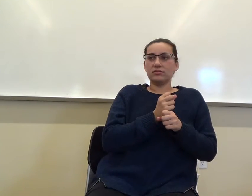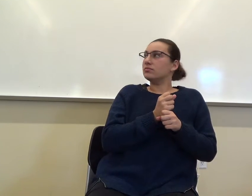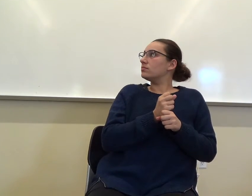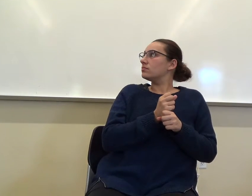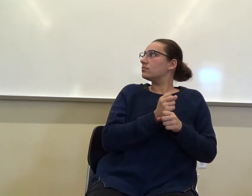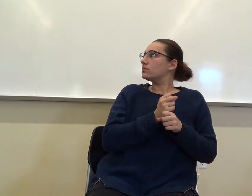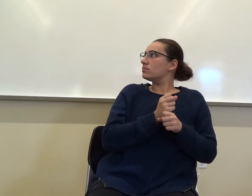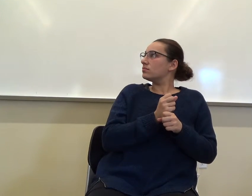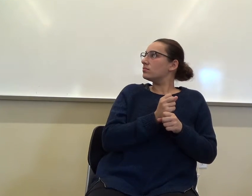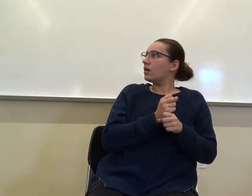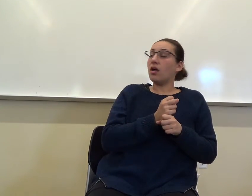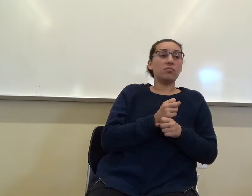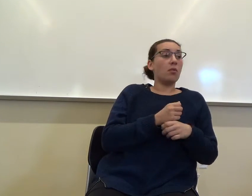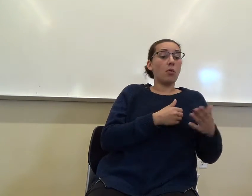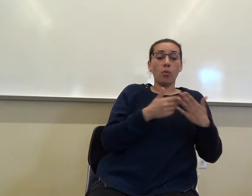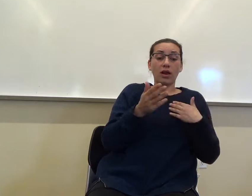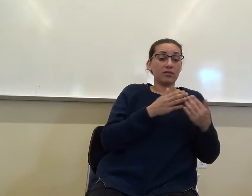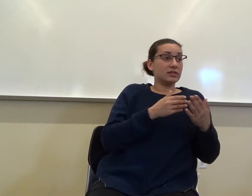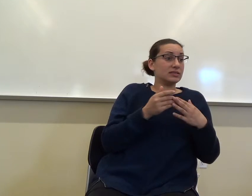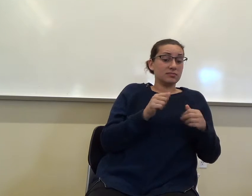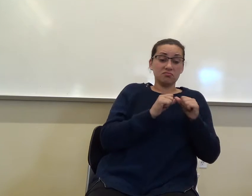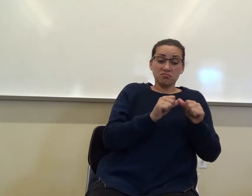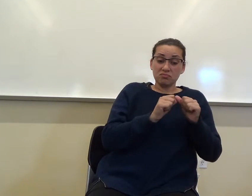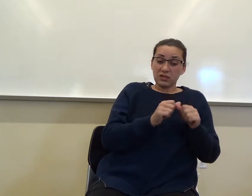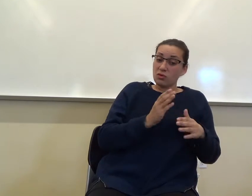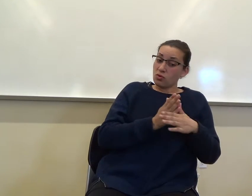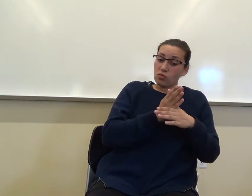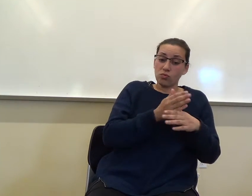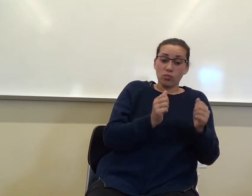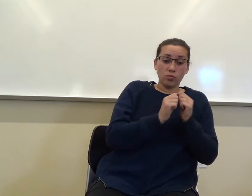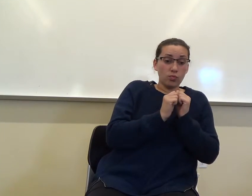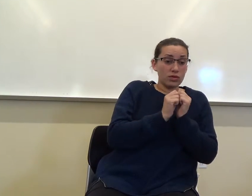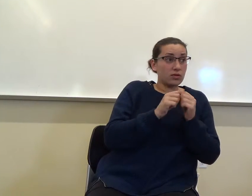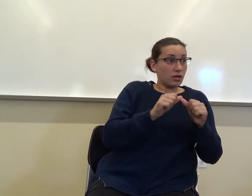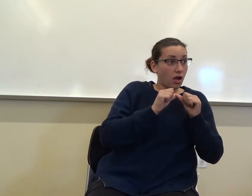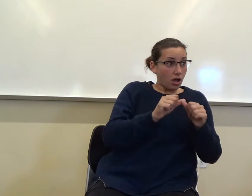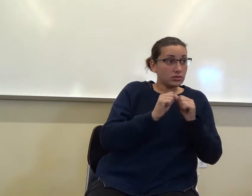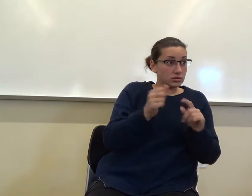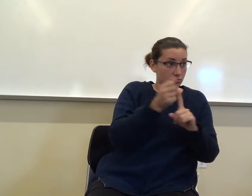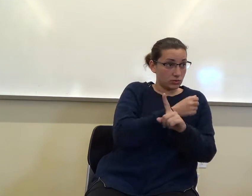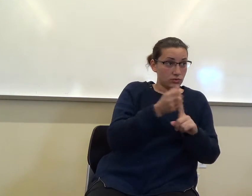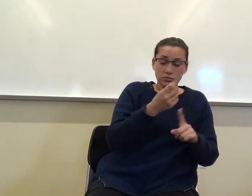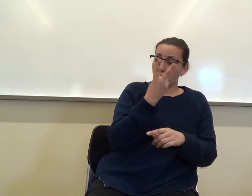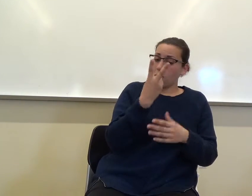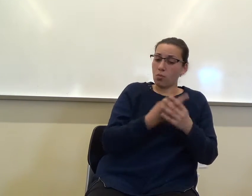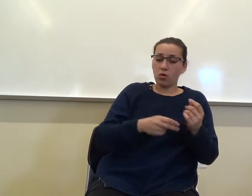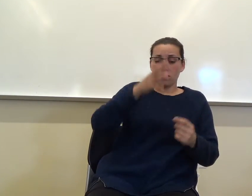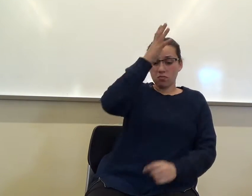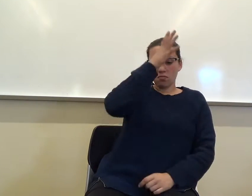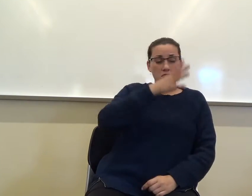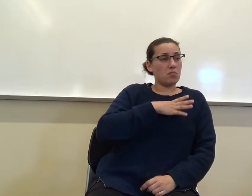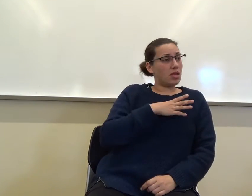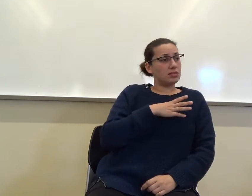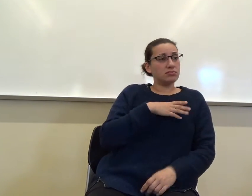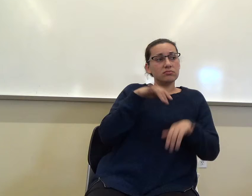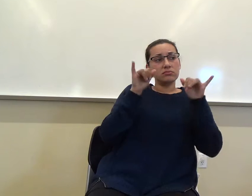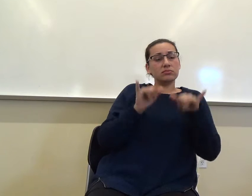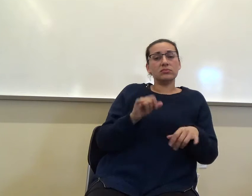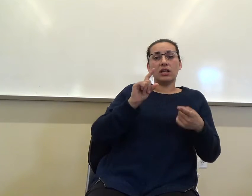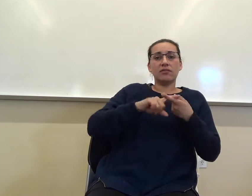constant abuse, both managed to build a friendship, and then this was perfect. Even after their careers, both helped to end the